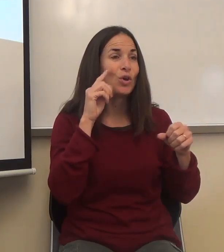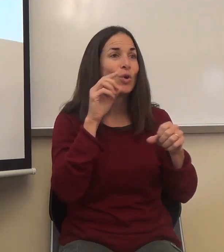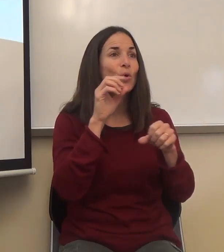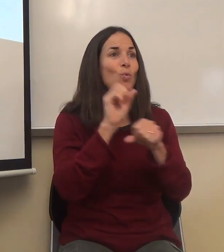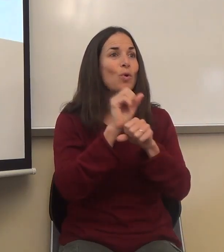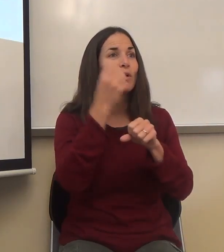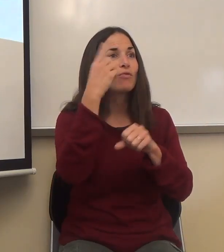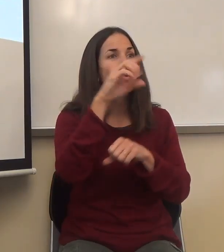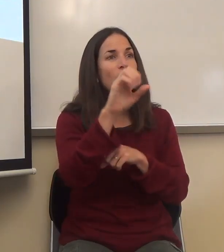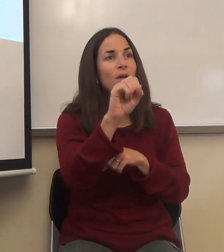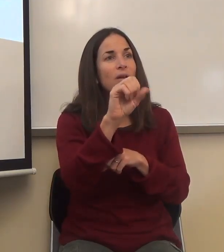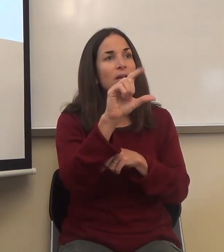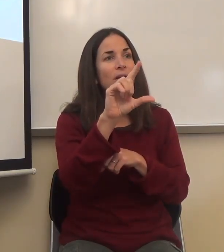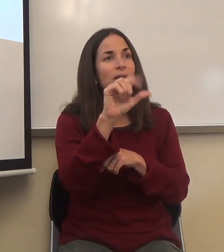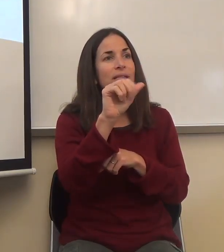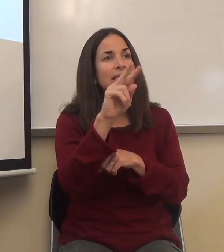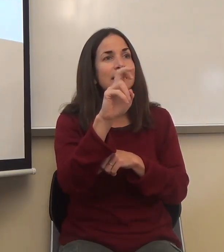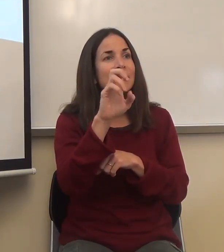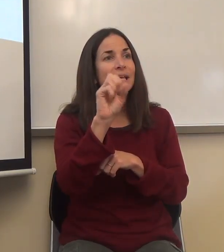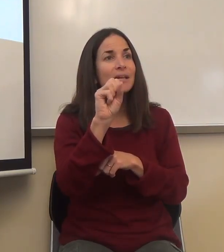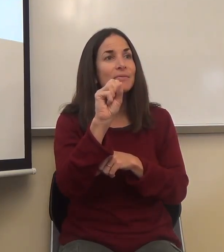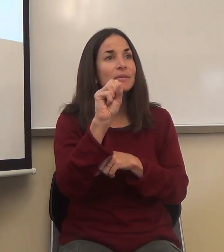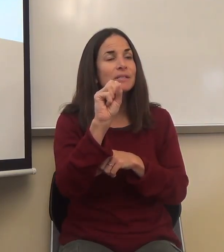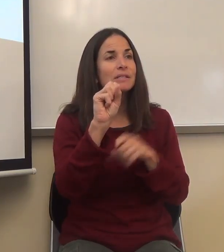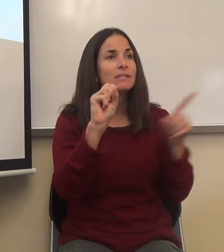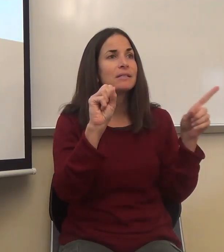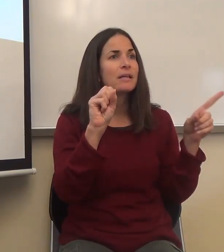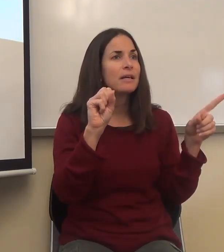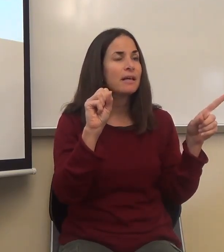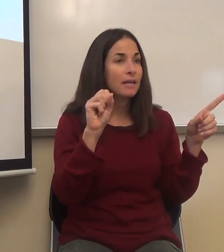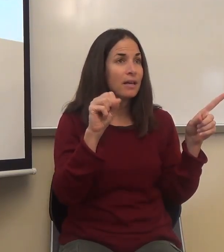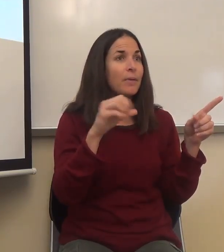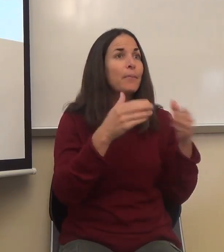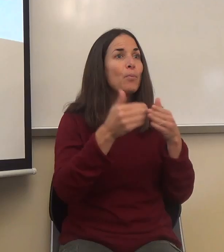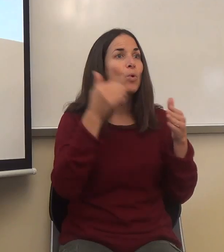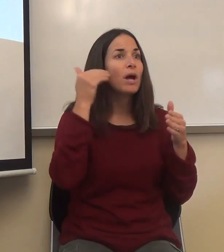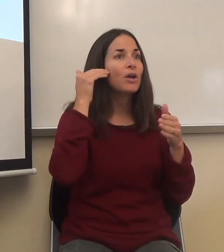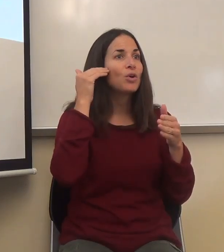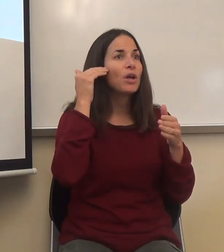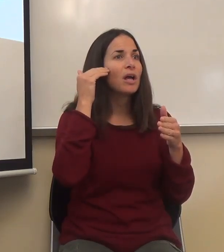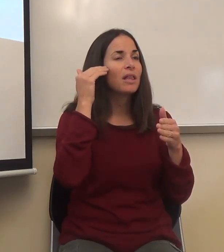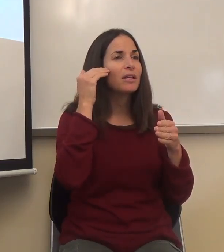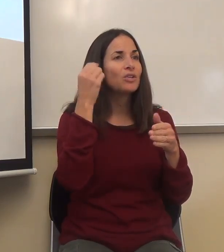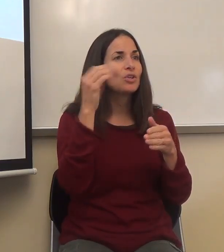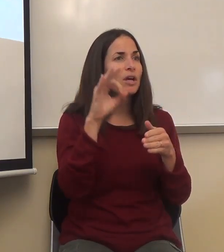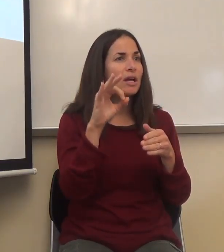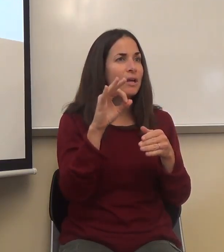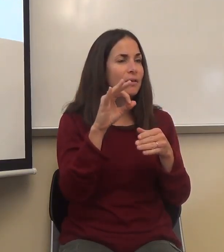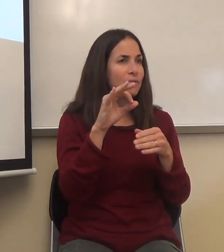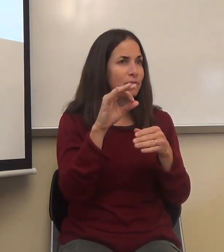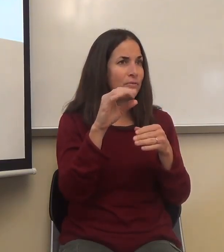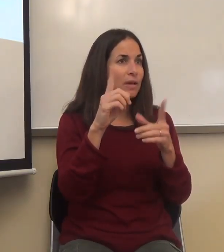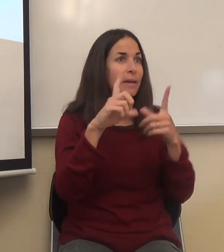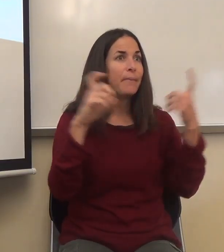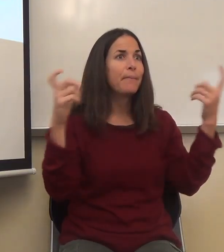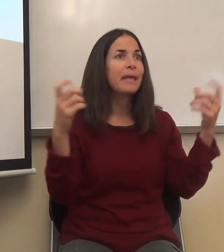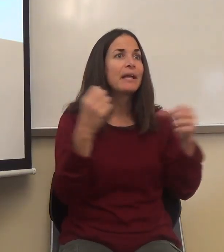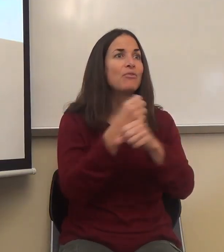answer? Abolitionist. Your prior knowledge Oh, of yeah, of the word Women's abolition. rights. the big fight. Okay, you have a prior knowledge of the